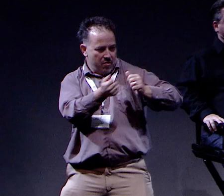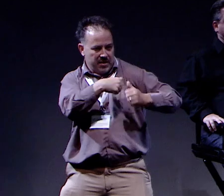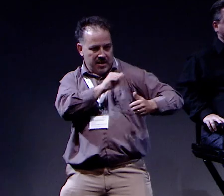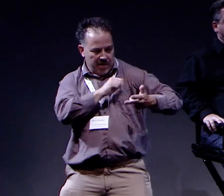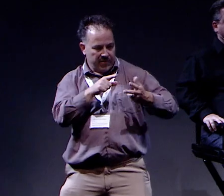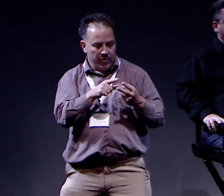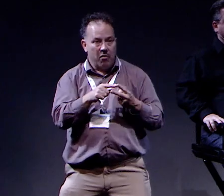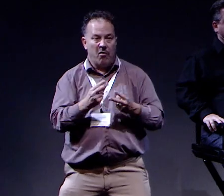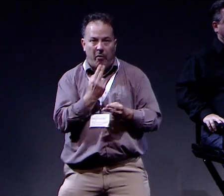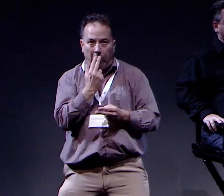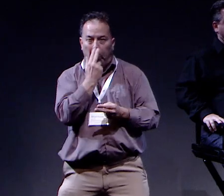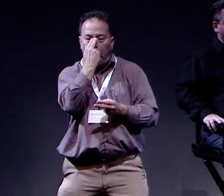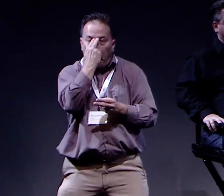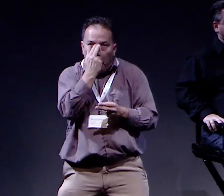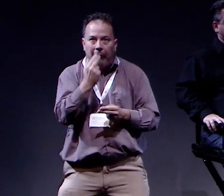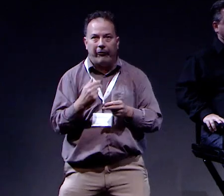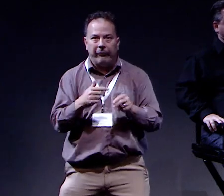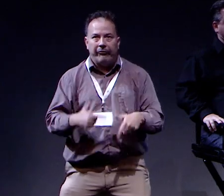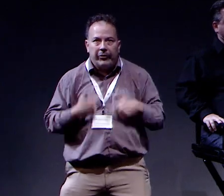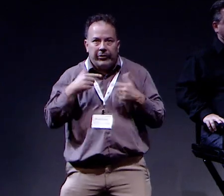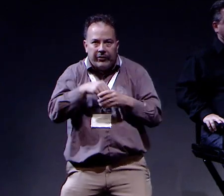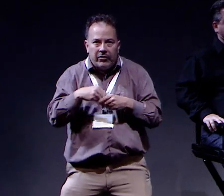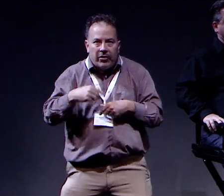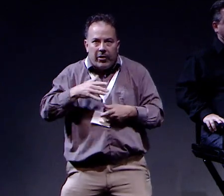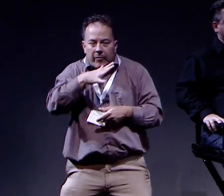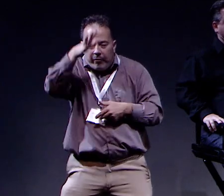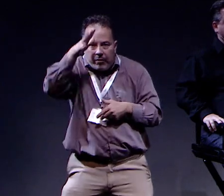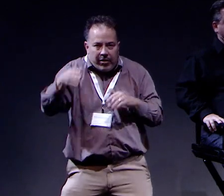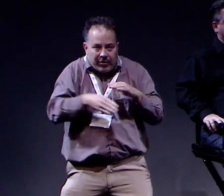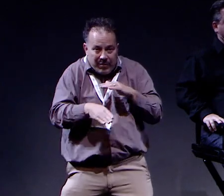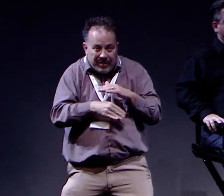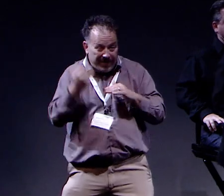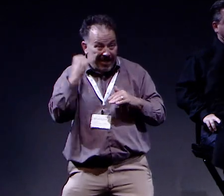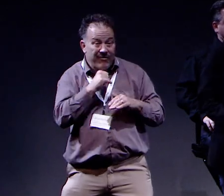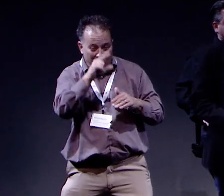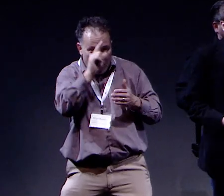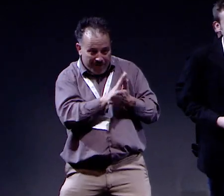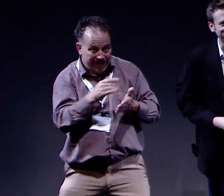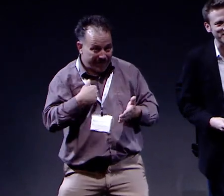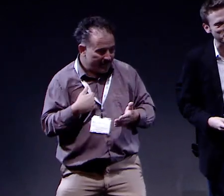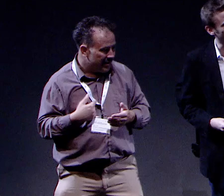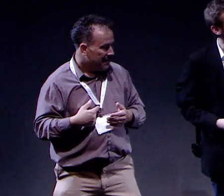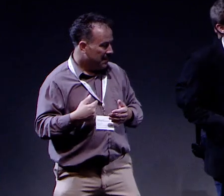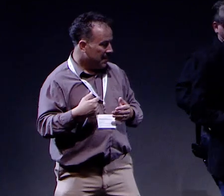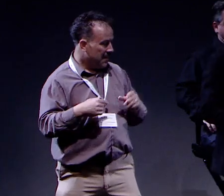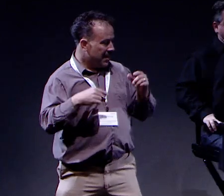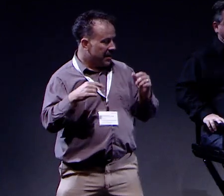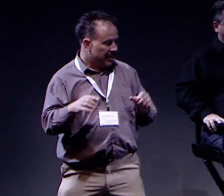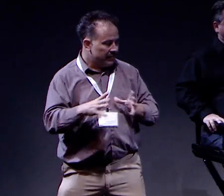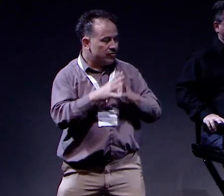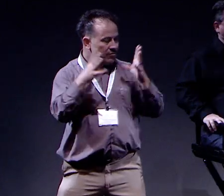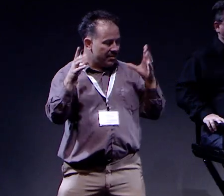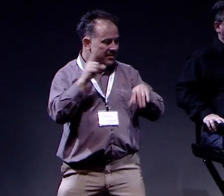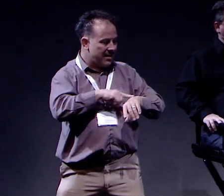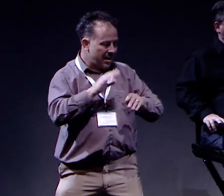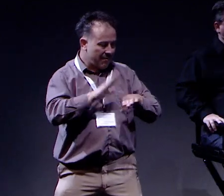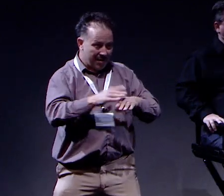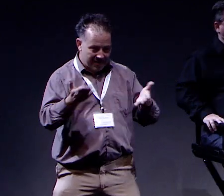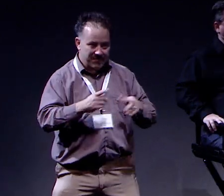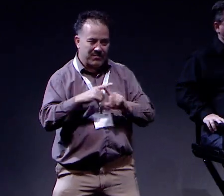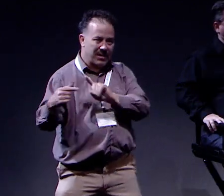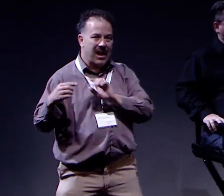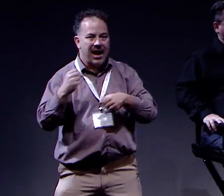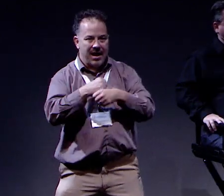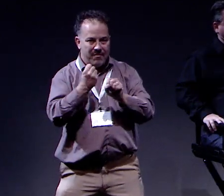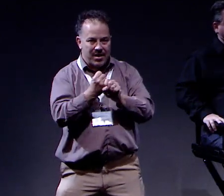nerdy loser who lives in his parents' basement. And if you don't believe me, I spent way too much time on this, but I assembled a